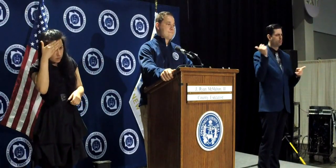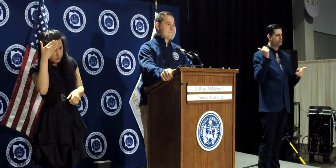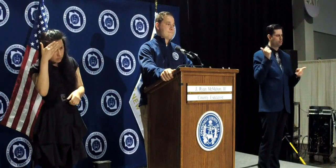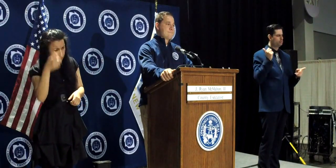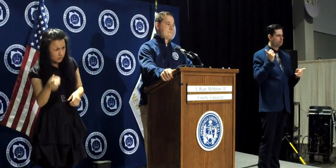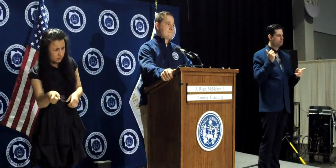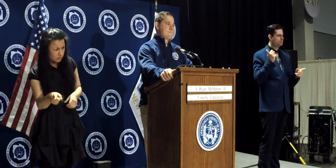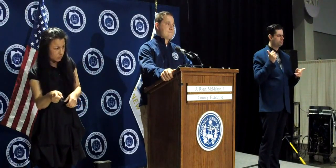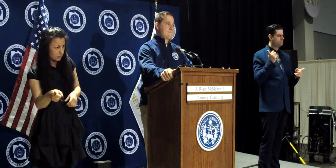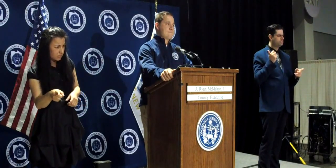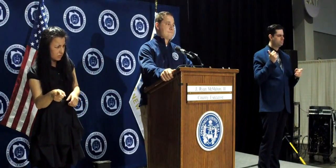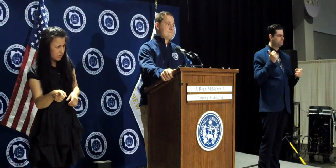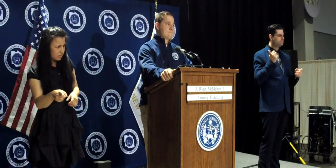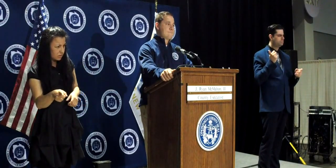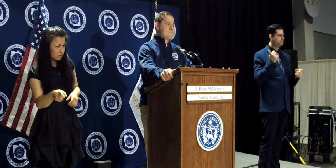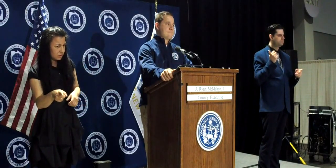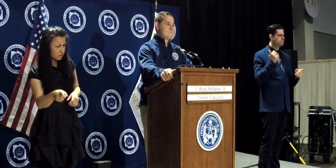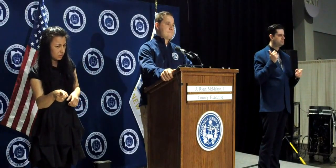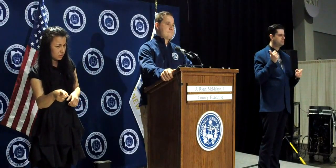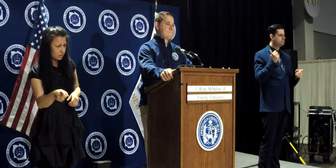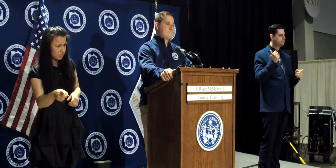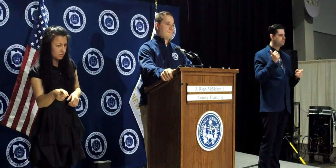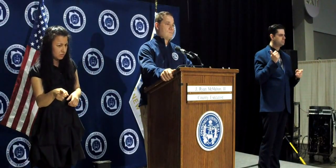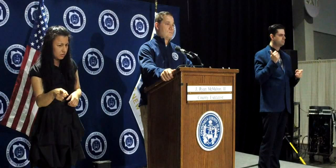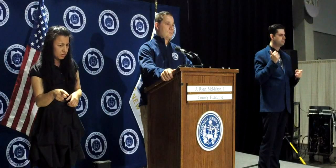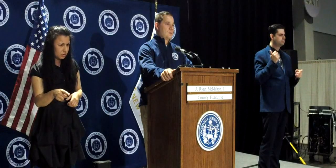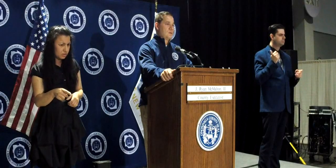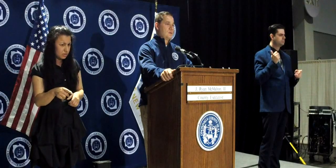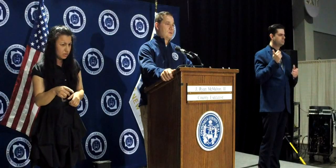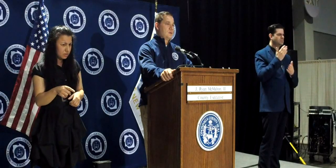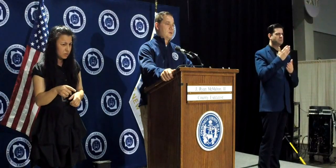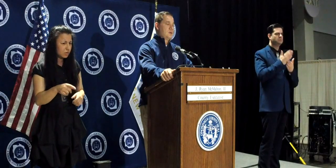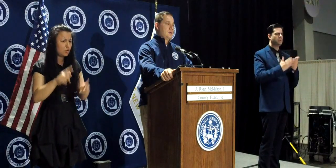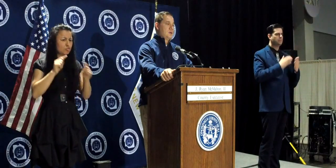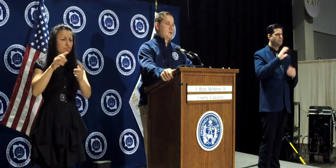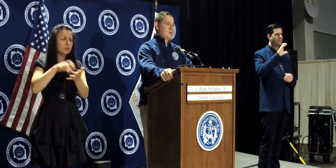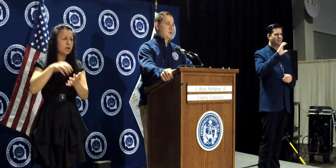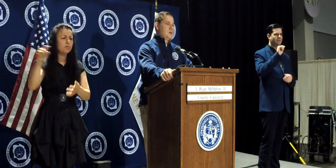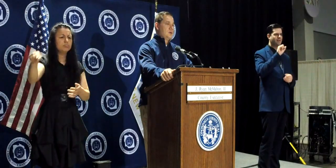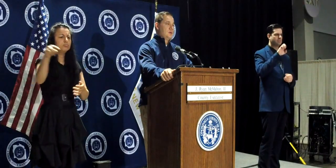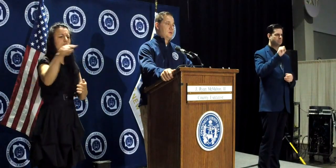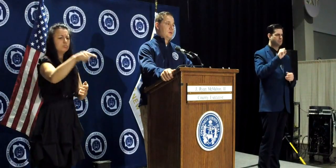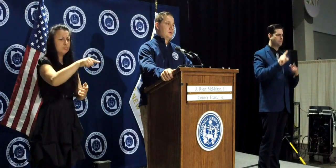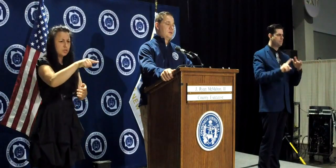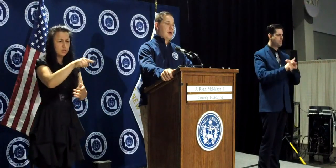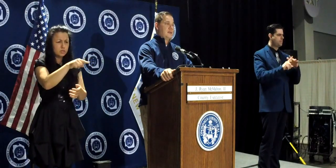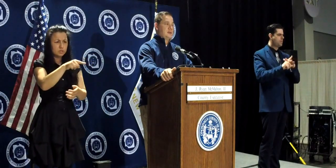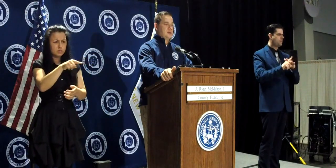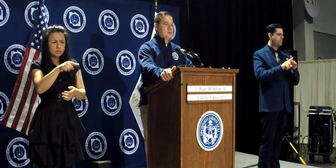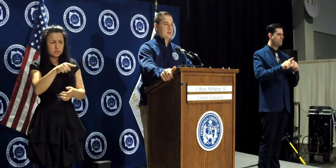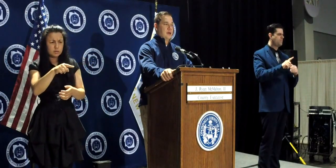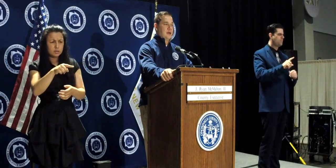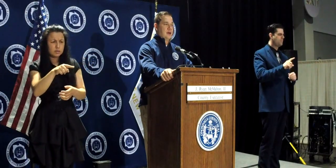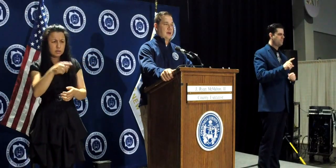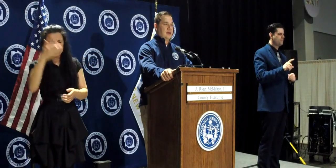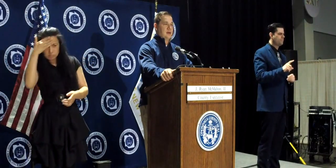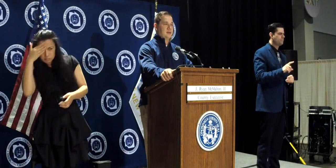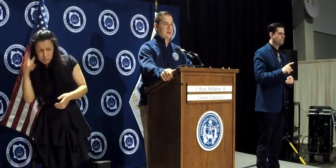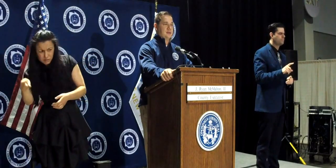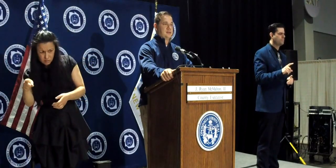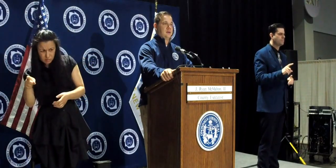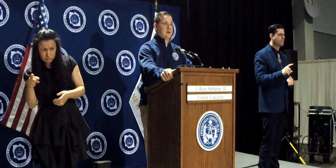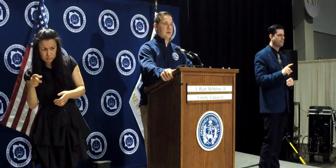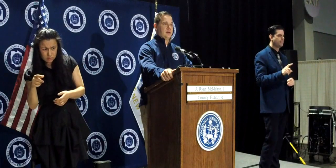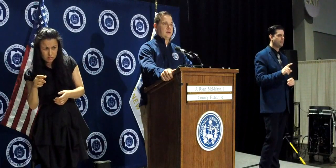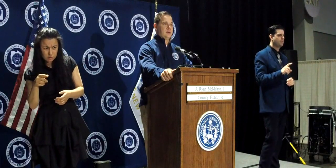getting cases when we've implemented social distancing and all these other policies? Yeah, I think. Well, I